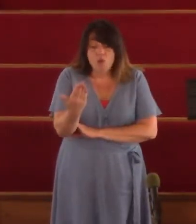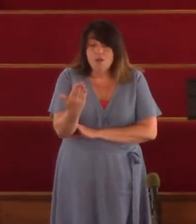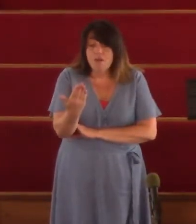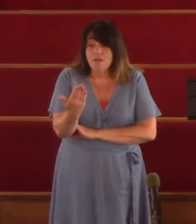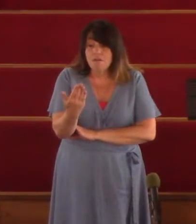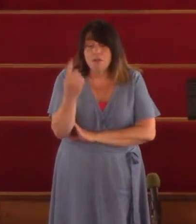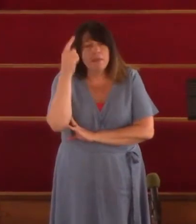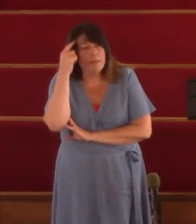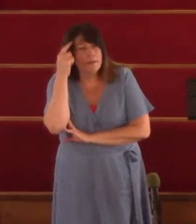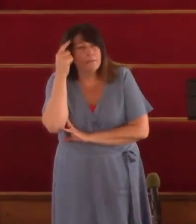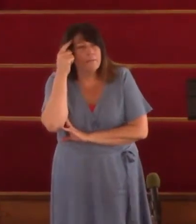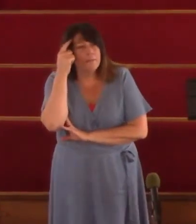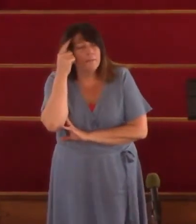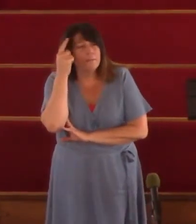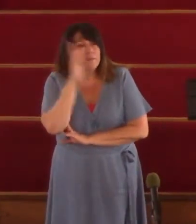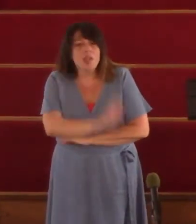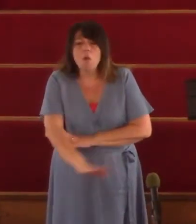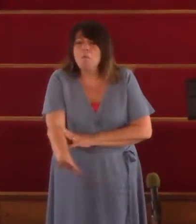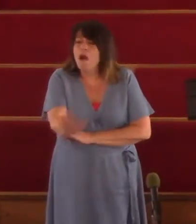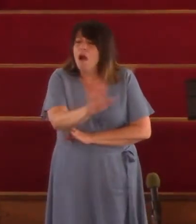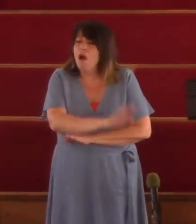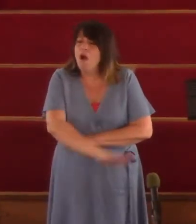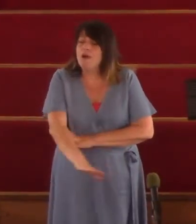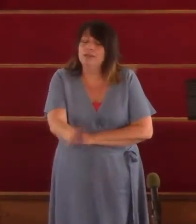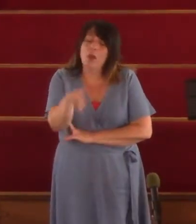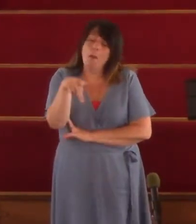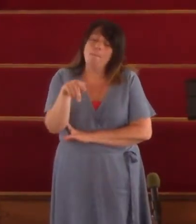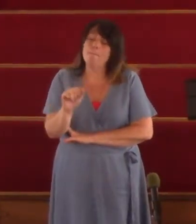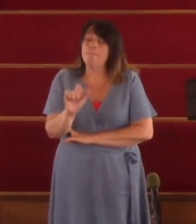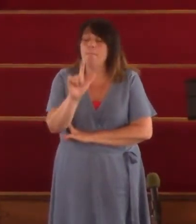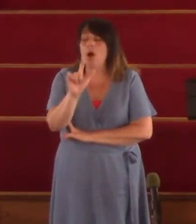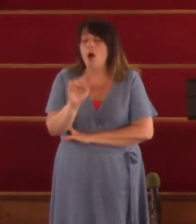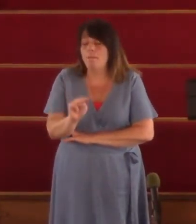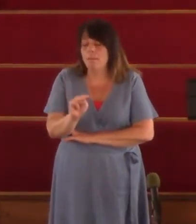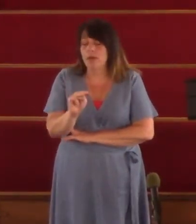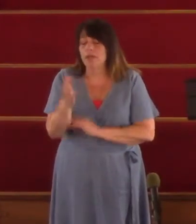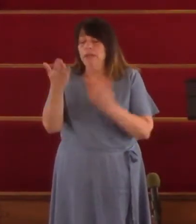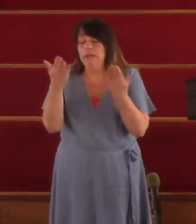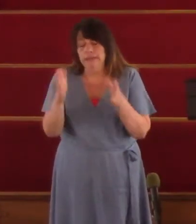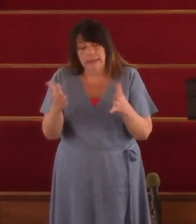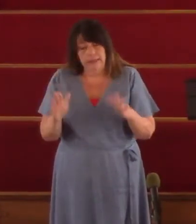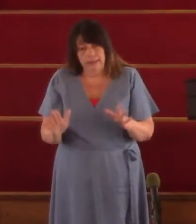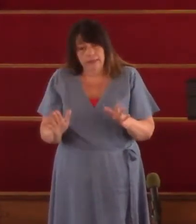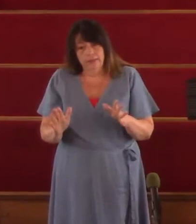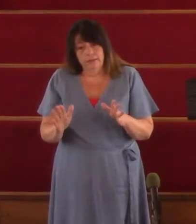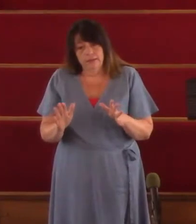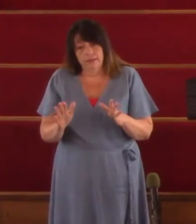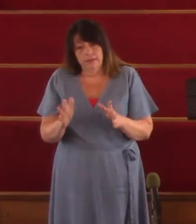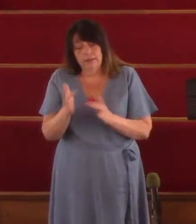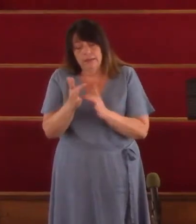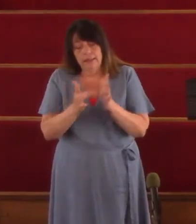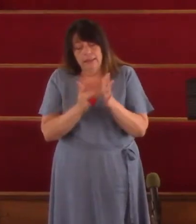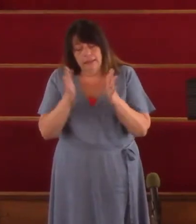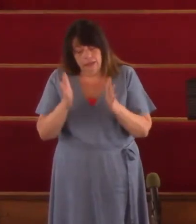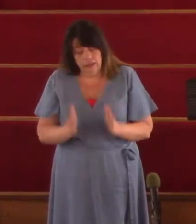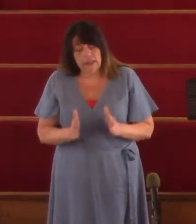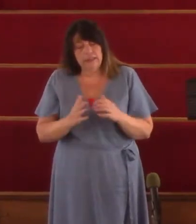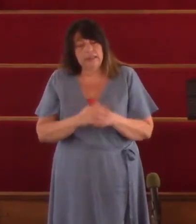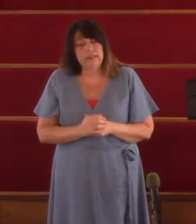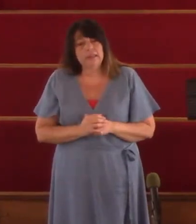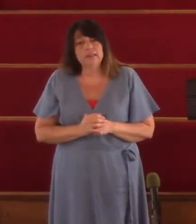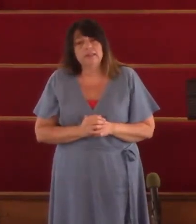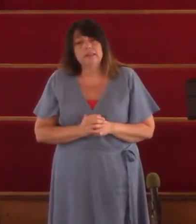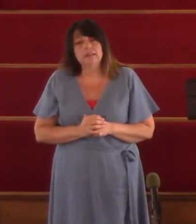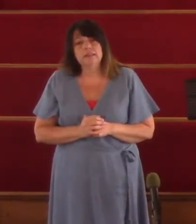be thinking about Palm Sunday and how Jesus, he made his triumphal entry